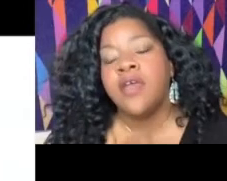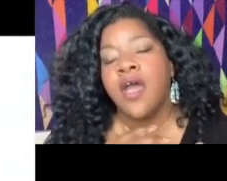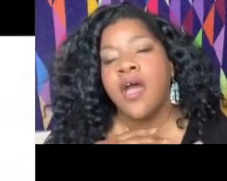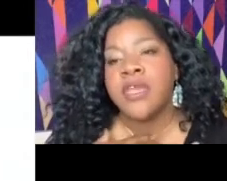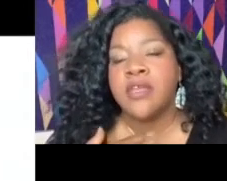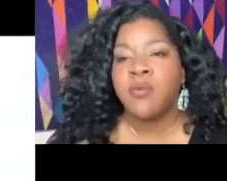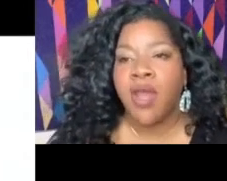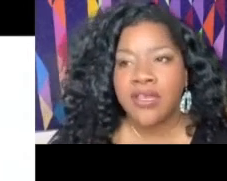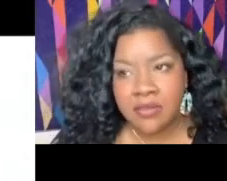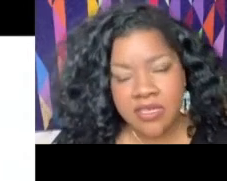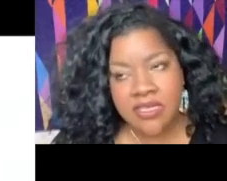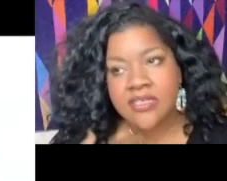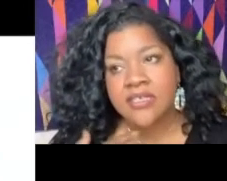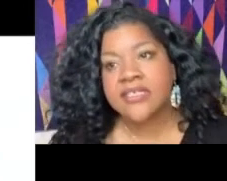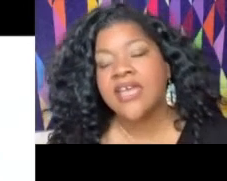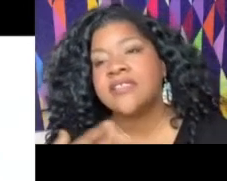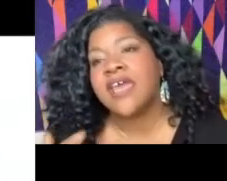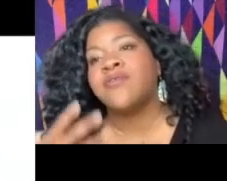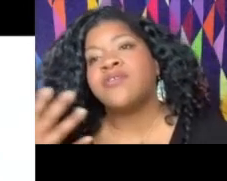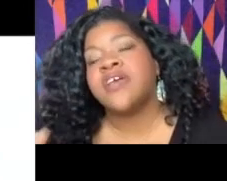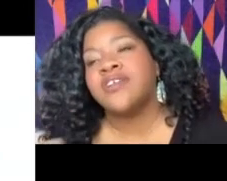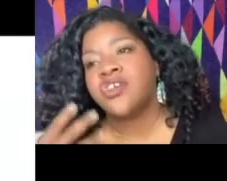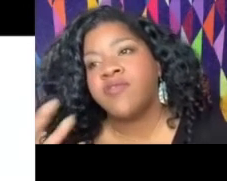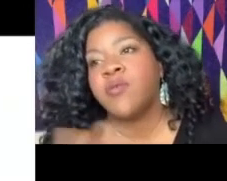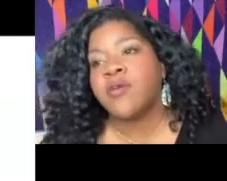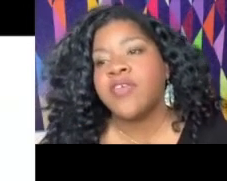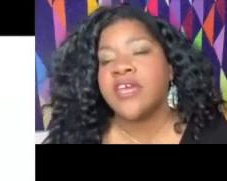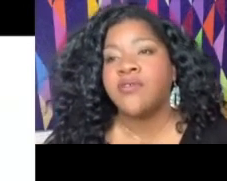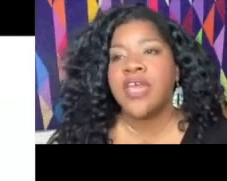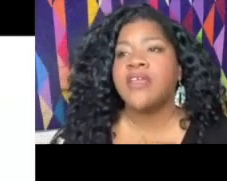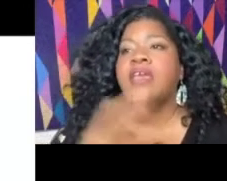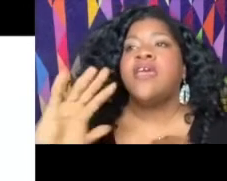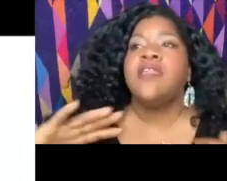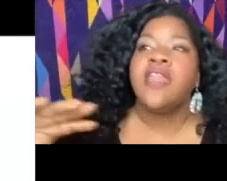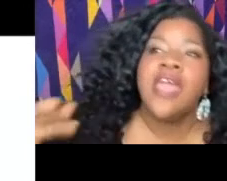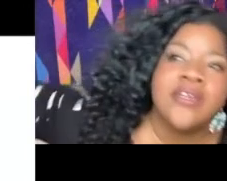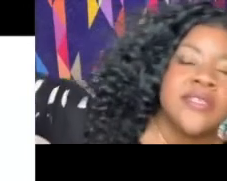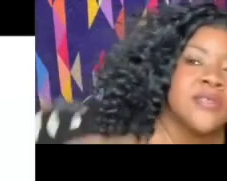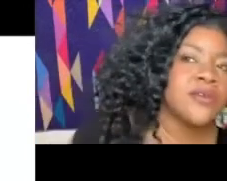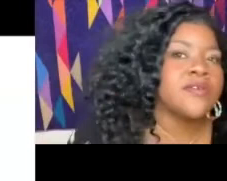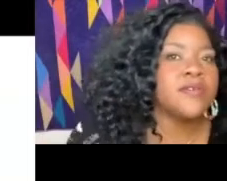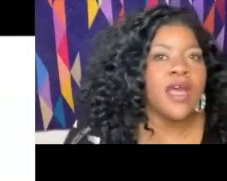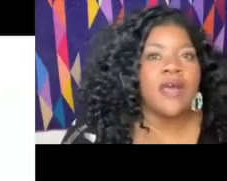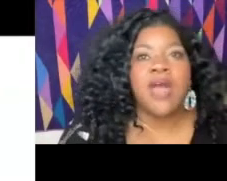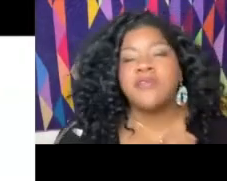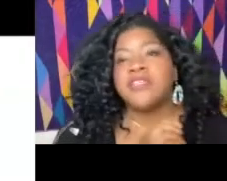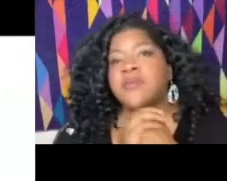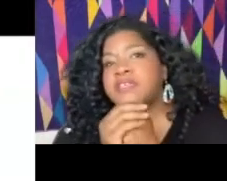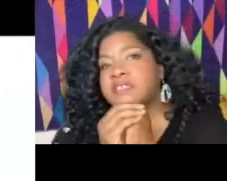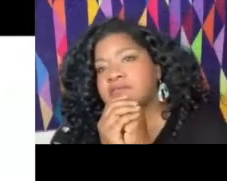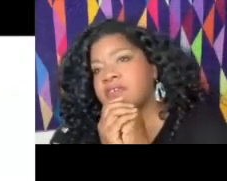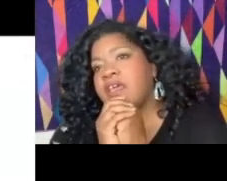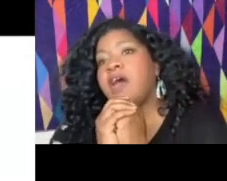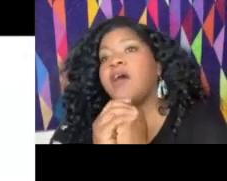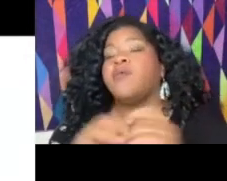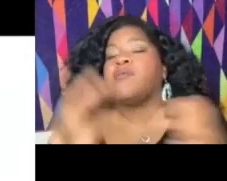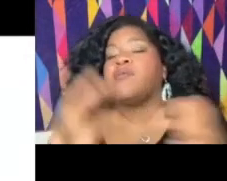in any proximity to sight, sound, or touch of the work that I create. Next object,